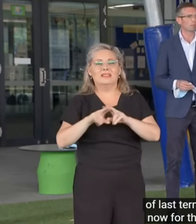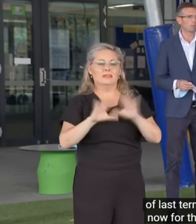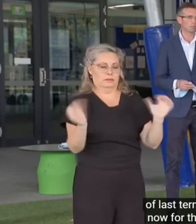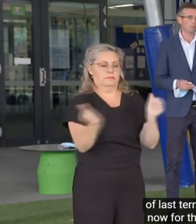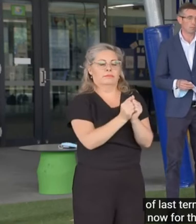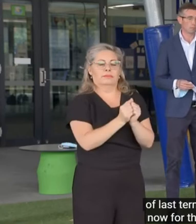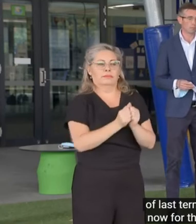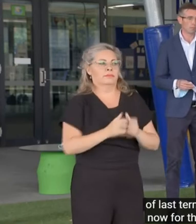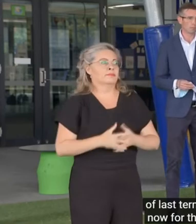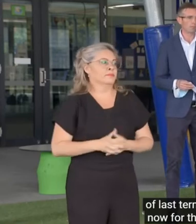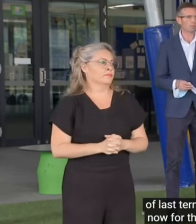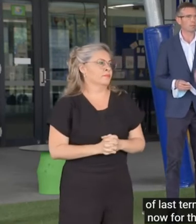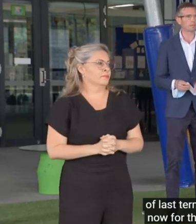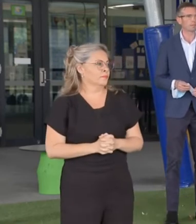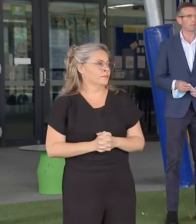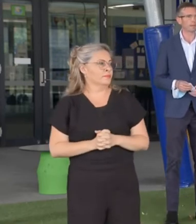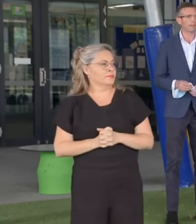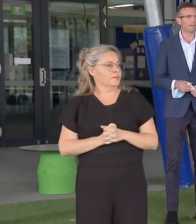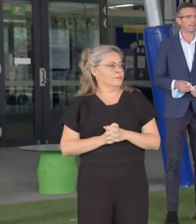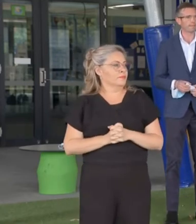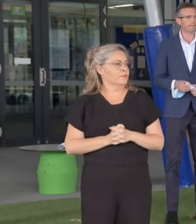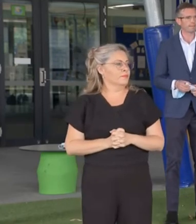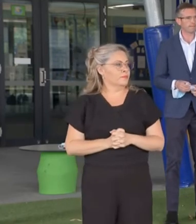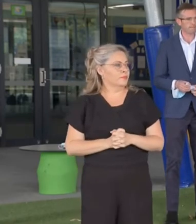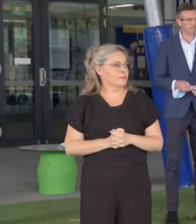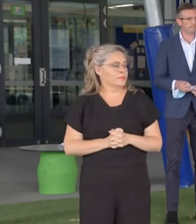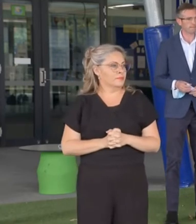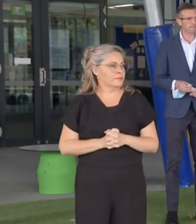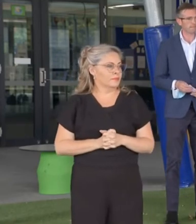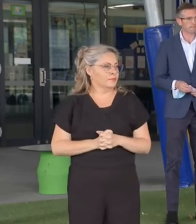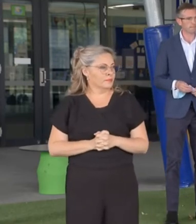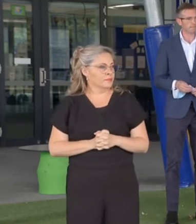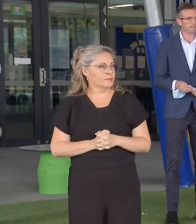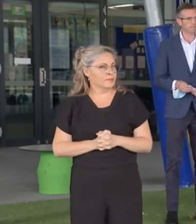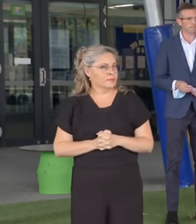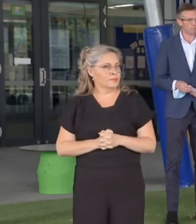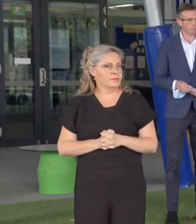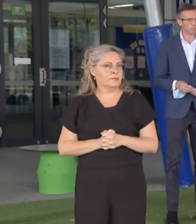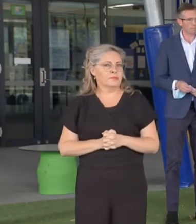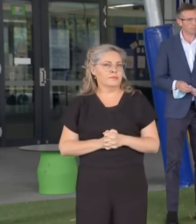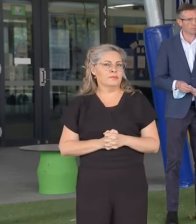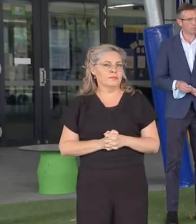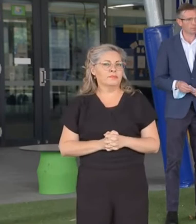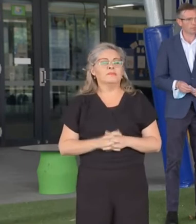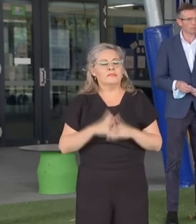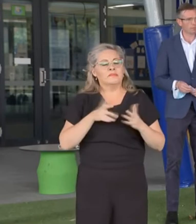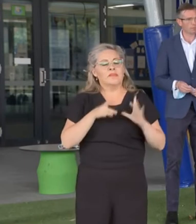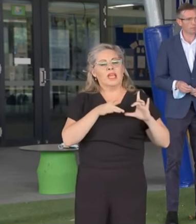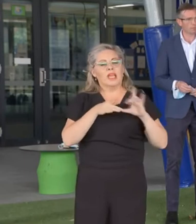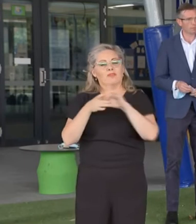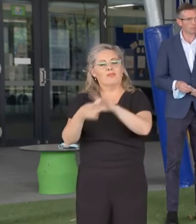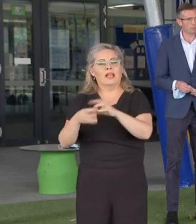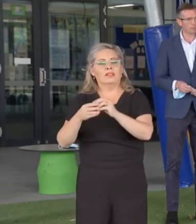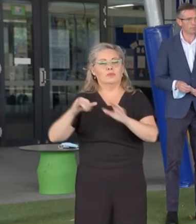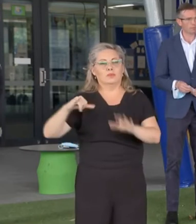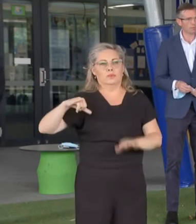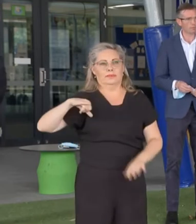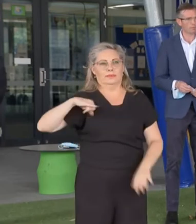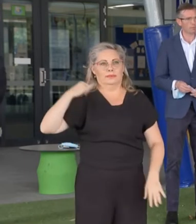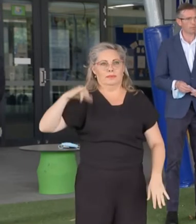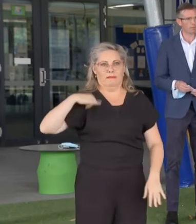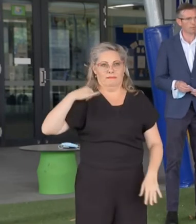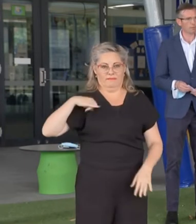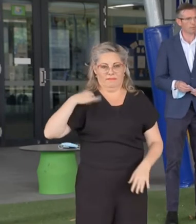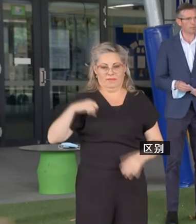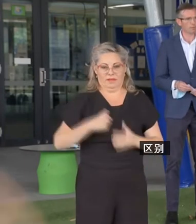call out to retire teachers to come back, or maybe getting student accreditation. Do you have any figures in terms of how many actually